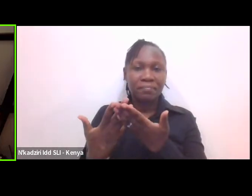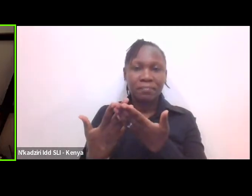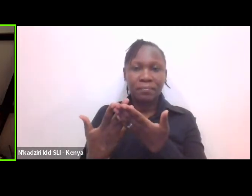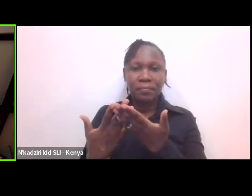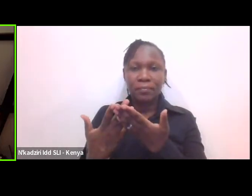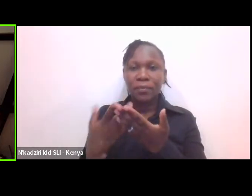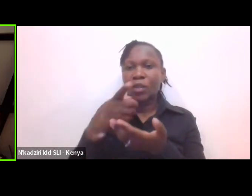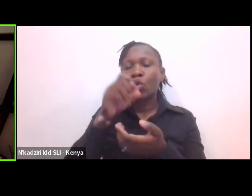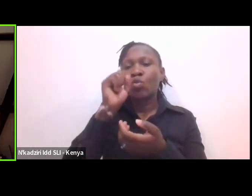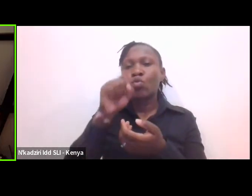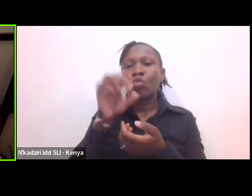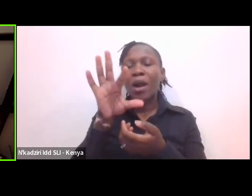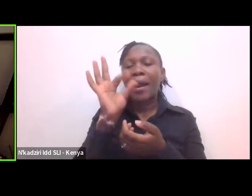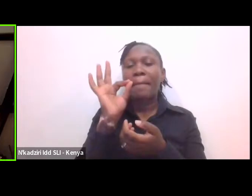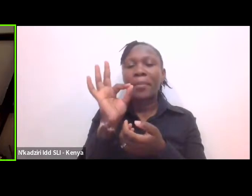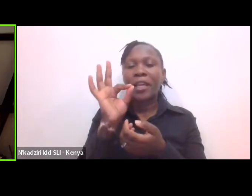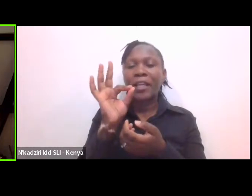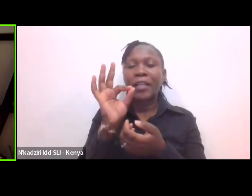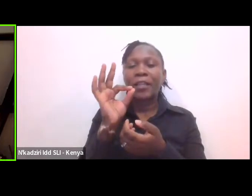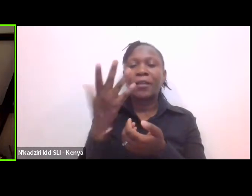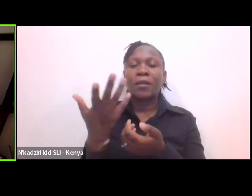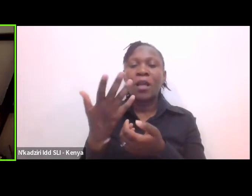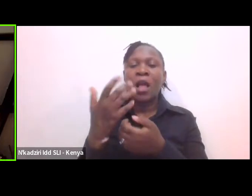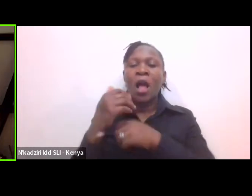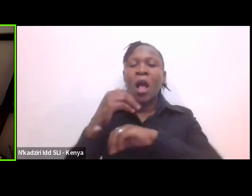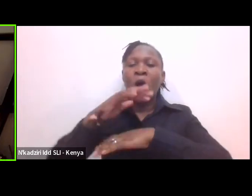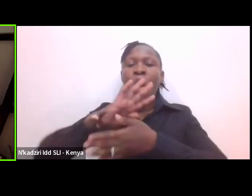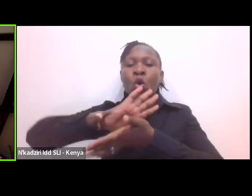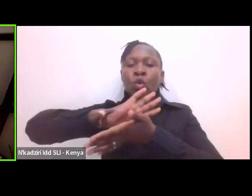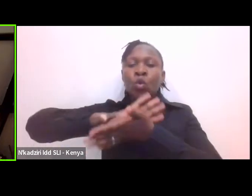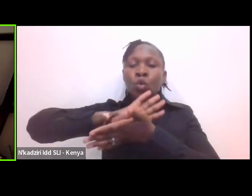from scores of available platforms.